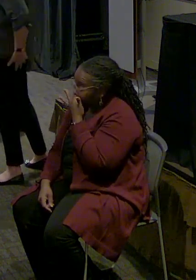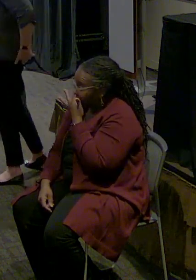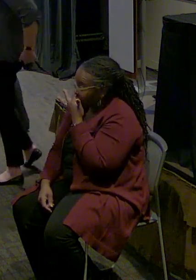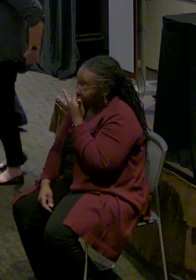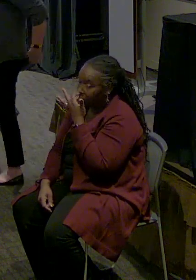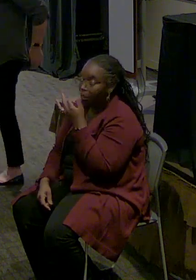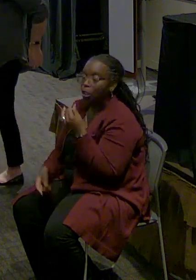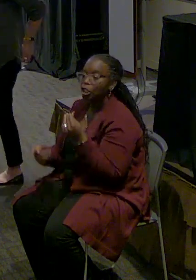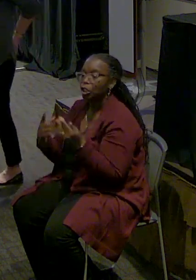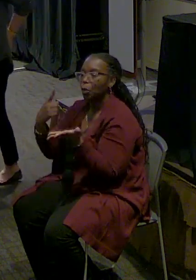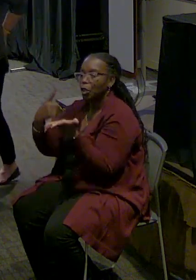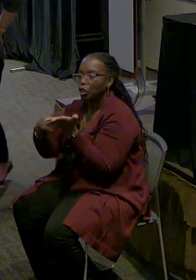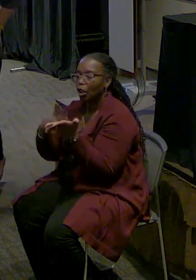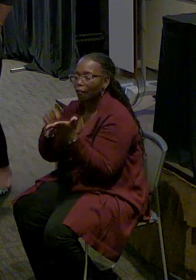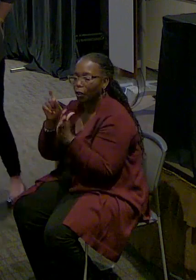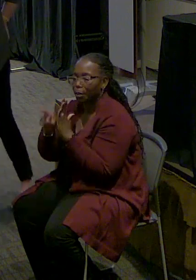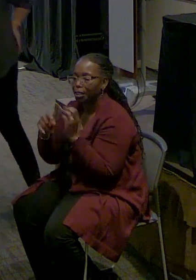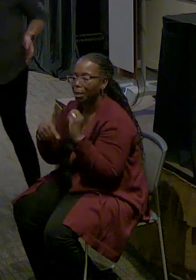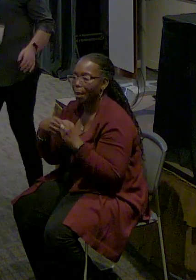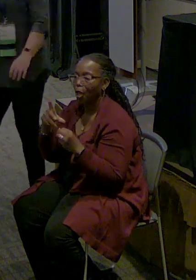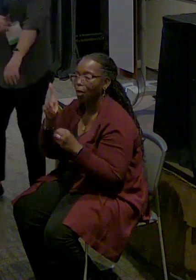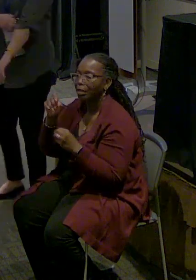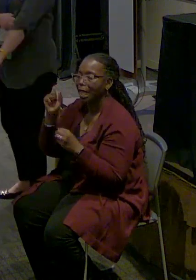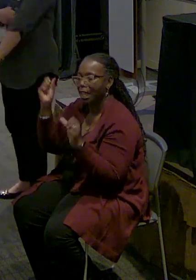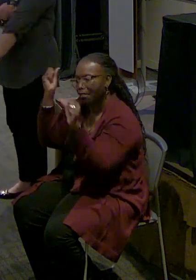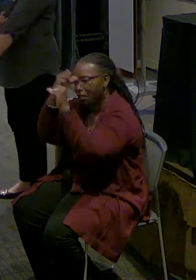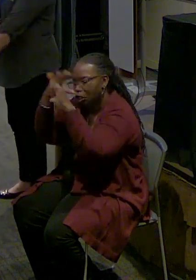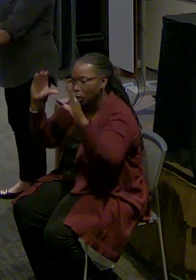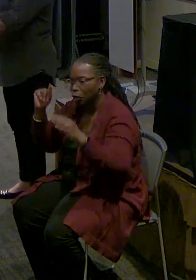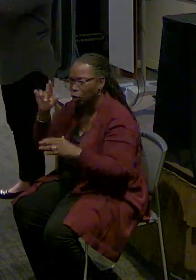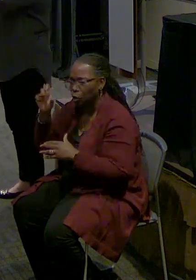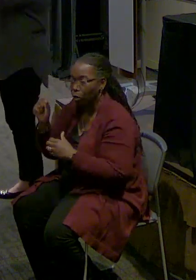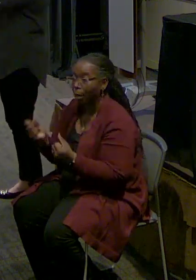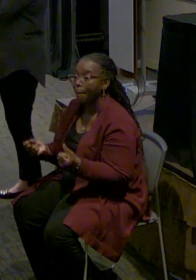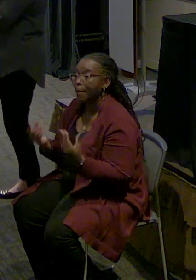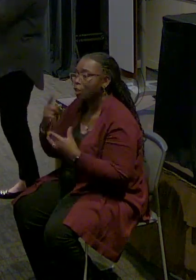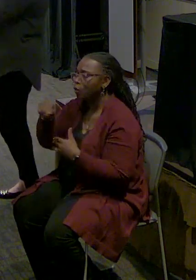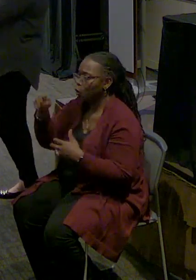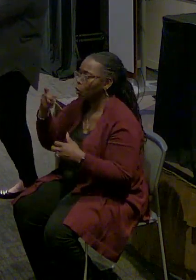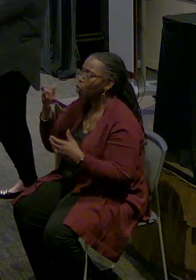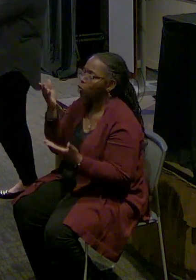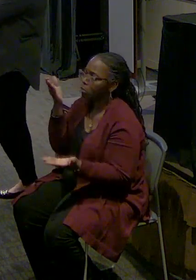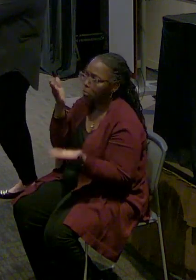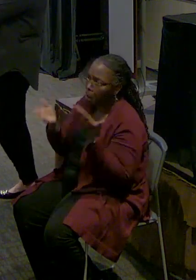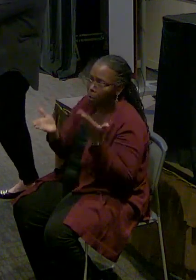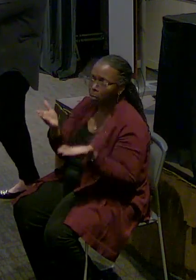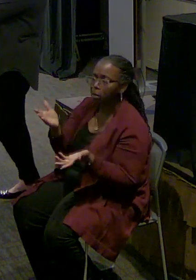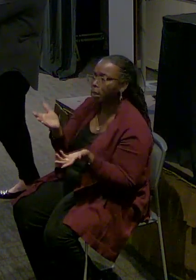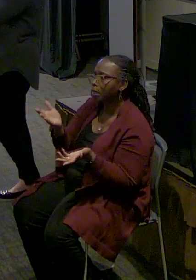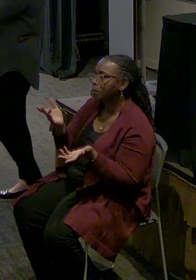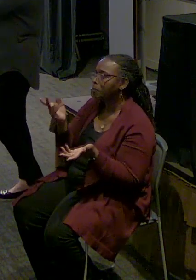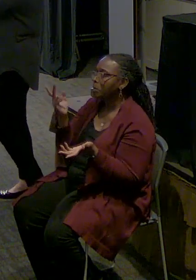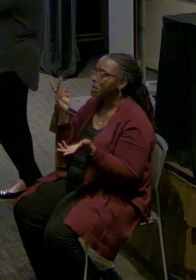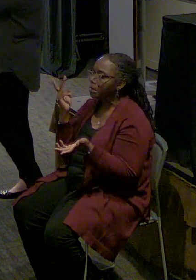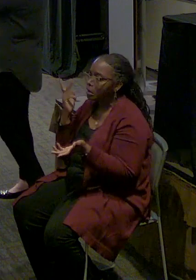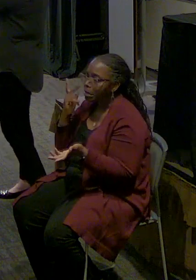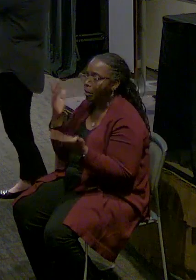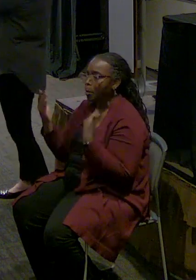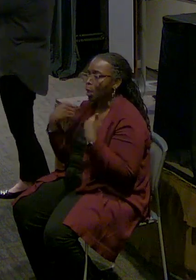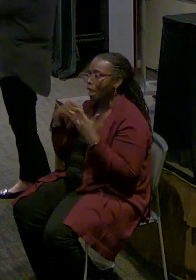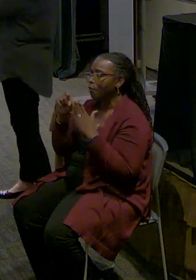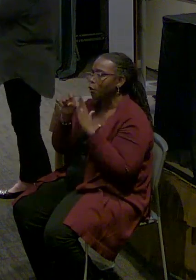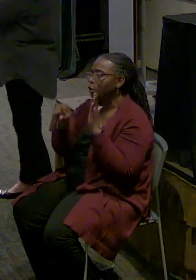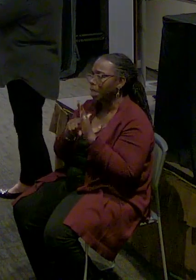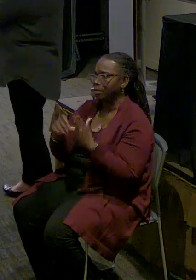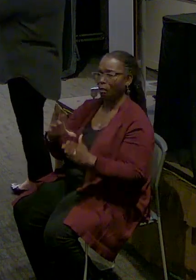So we wanted to talk for just a few minutes around data visualization tools. I know many of you have probably seen, or you may even have in your state,